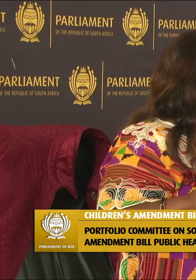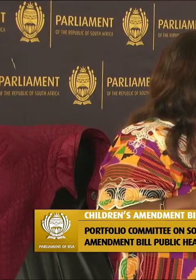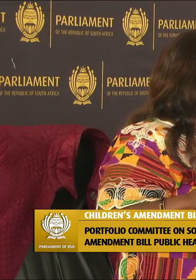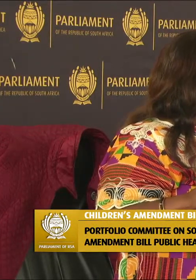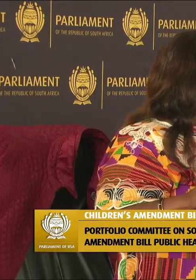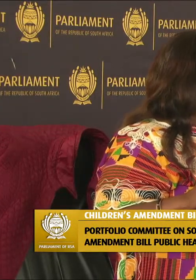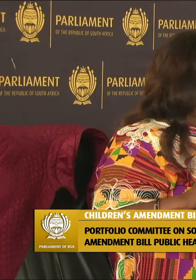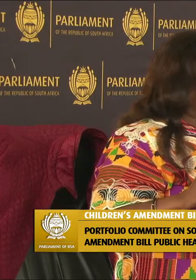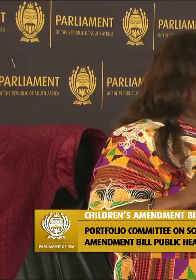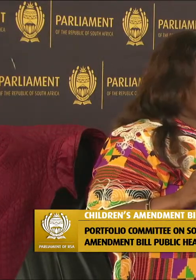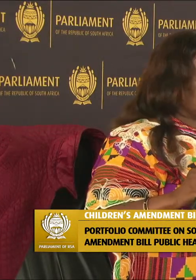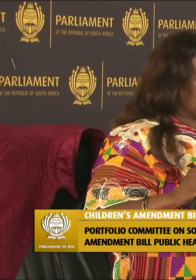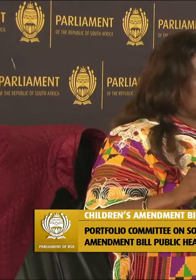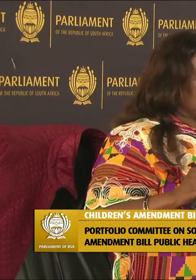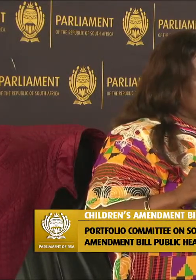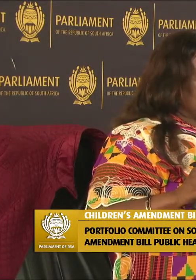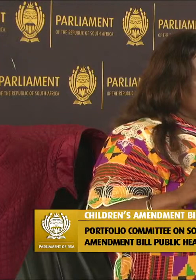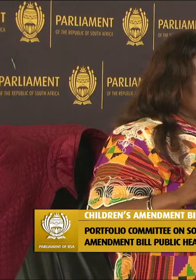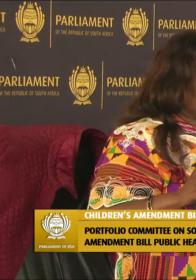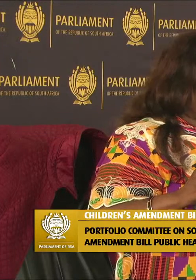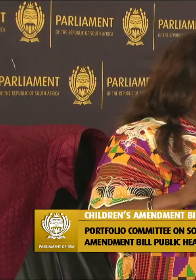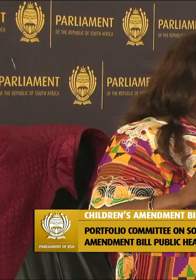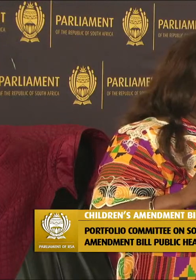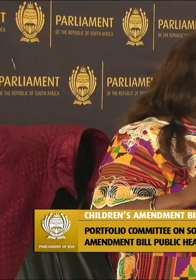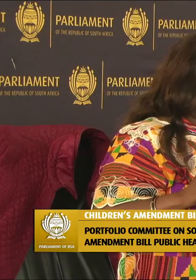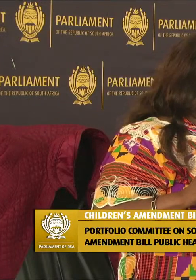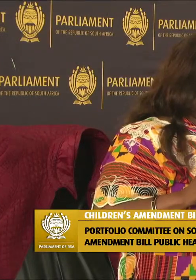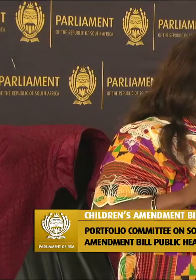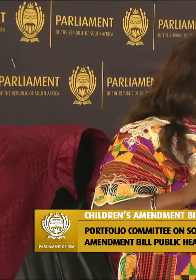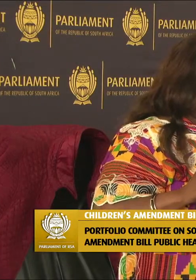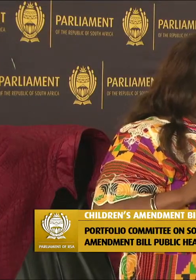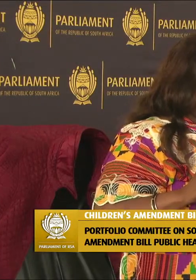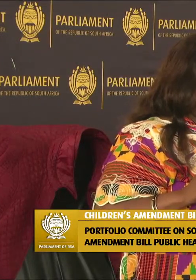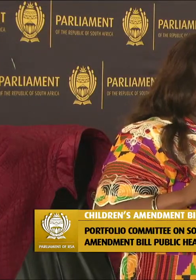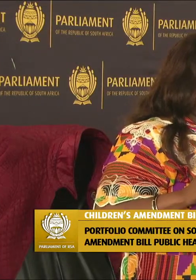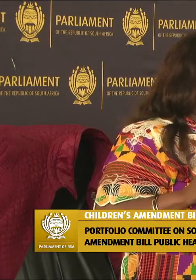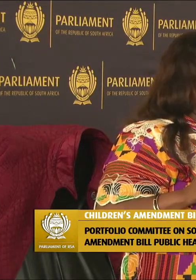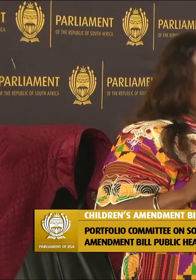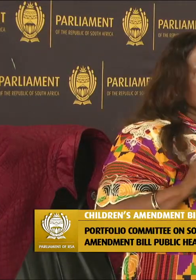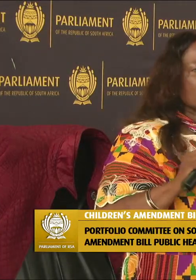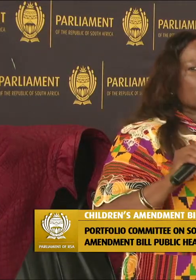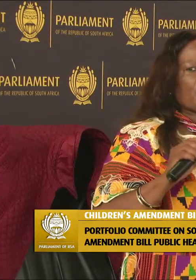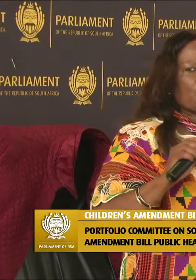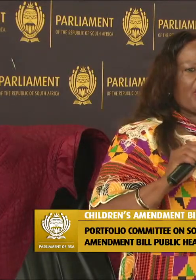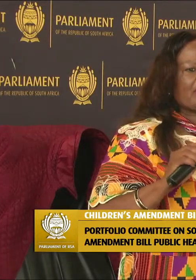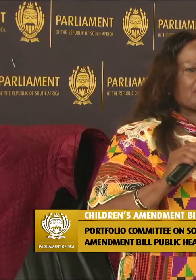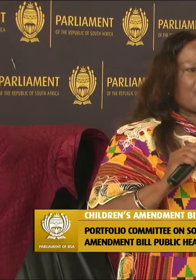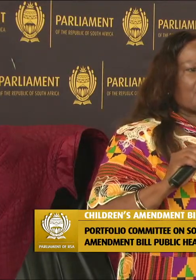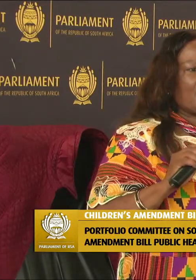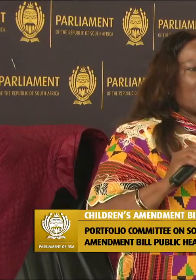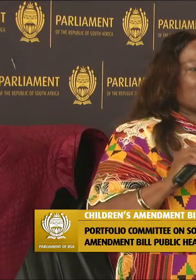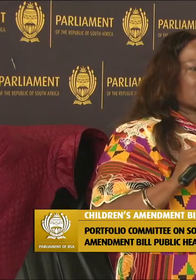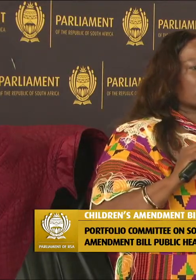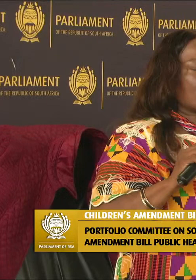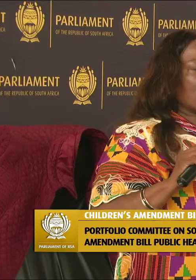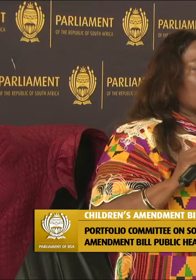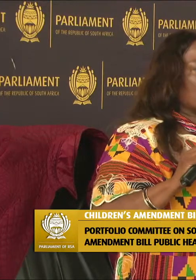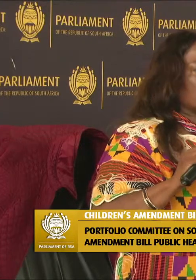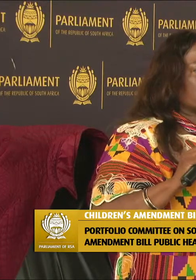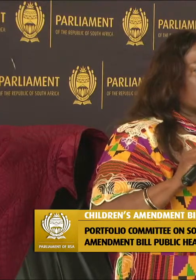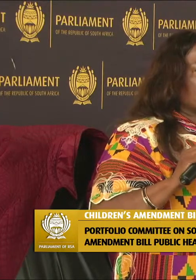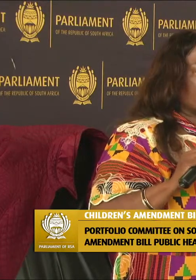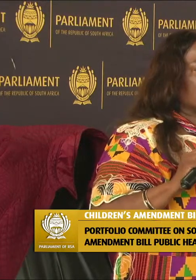them before they even reach the necessary age of getting married. Lo mthetho ke uyancedisana